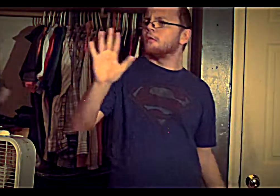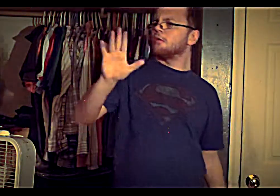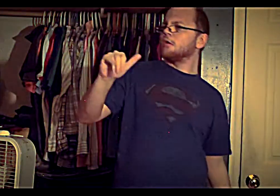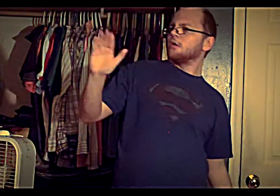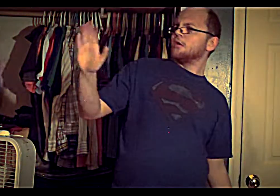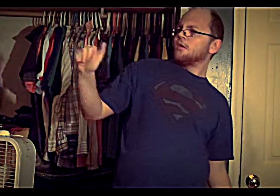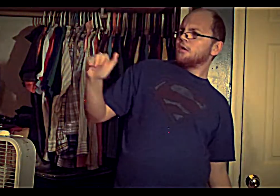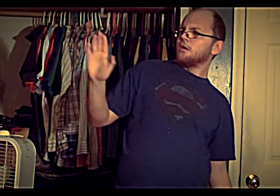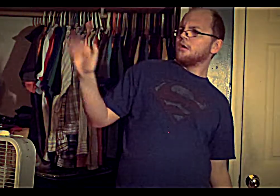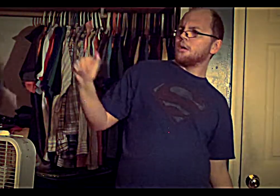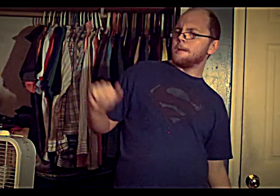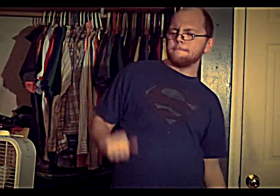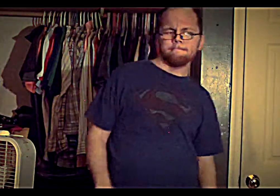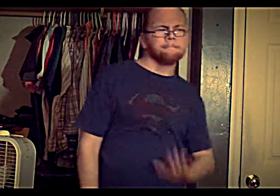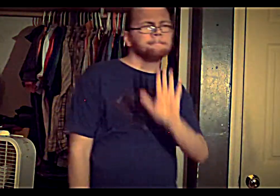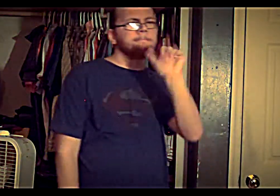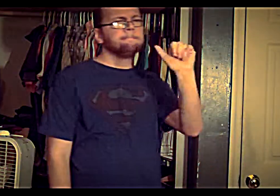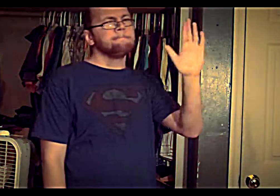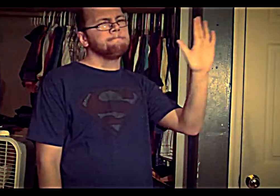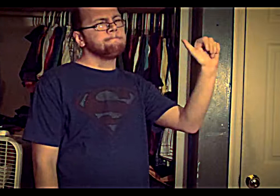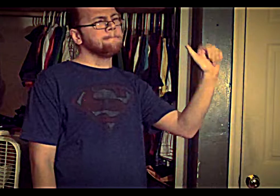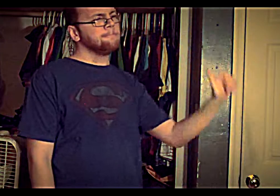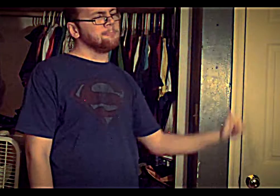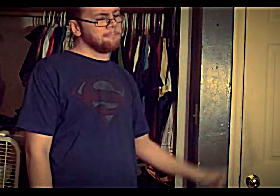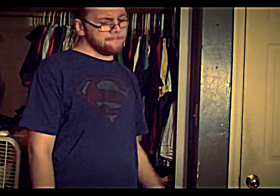so be bye-bye-bye,